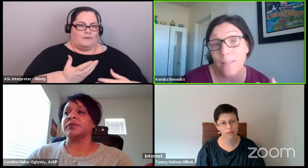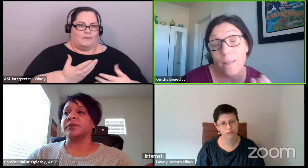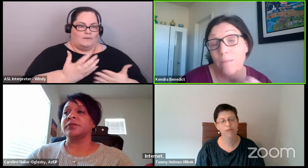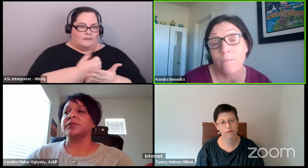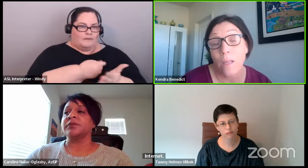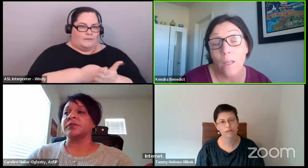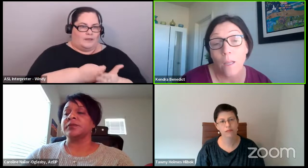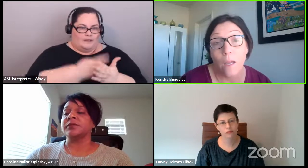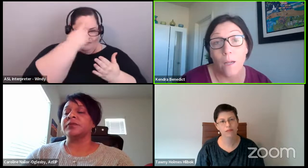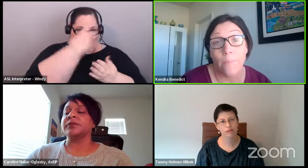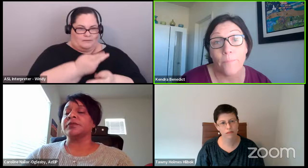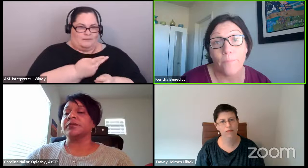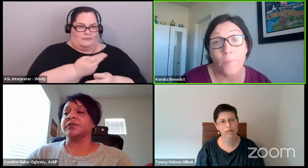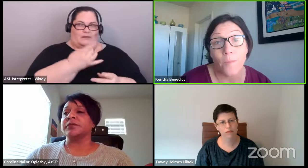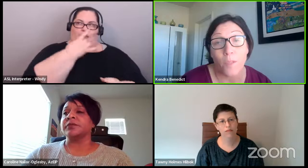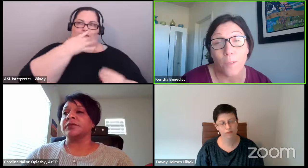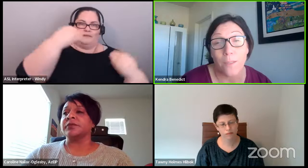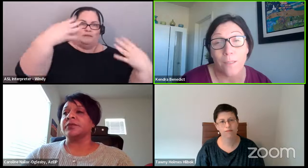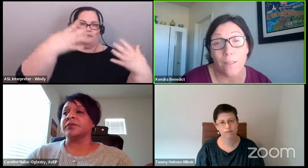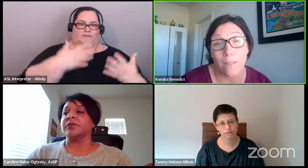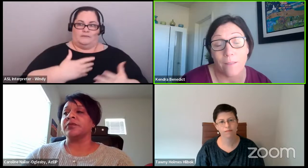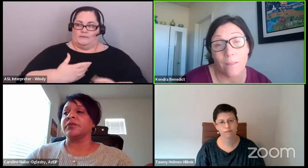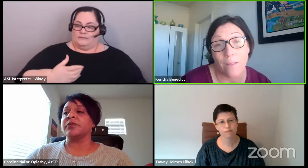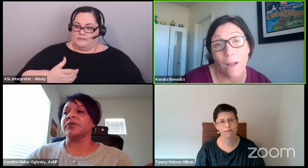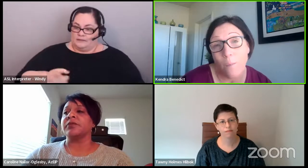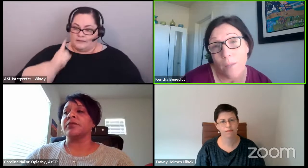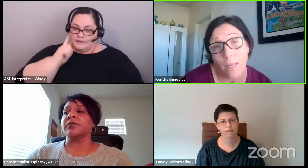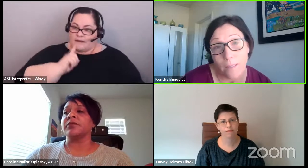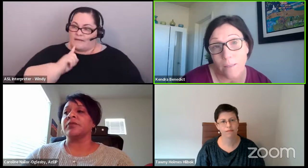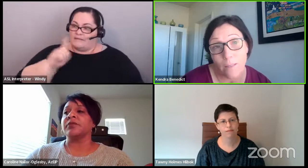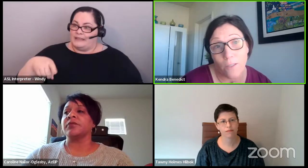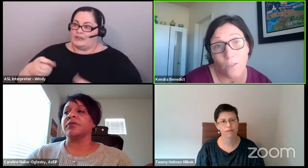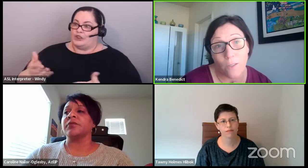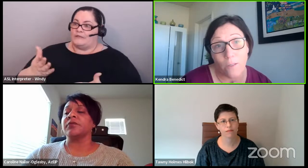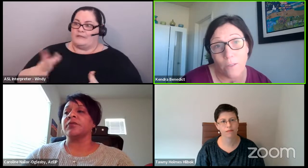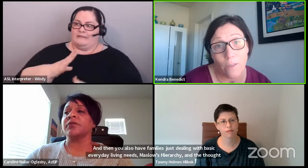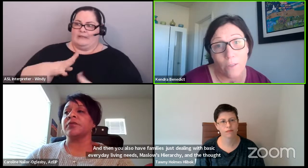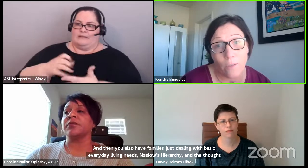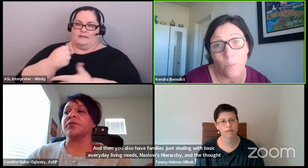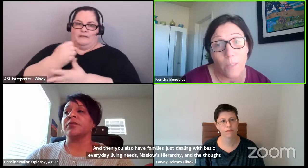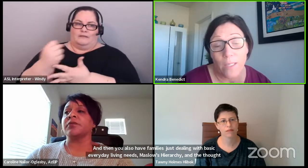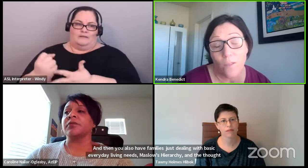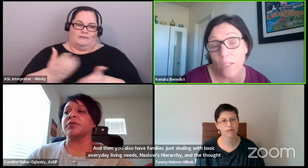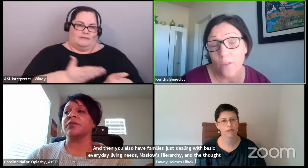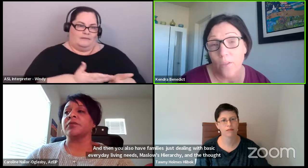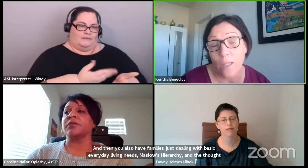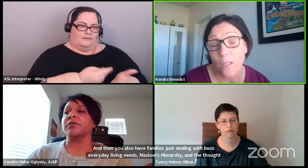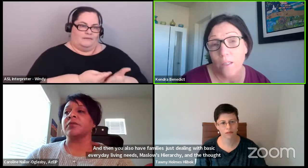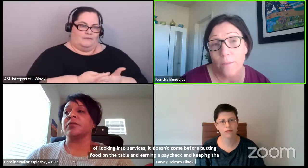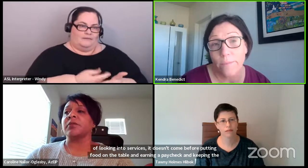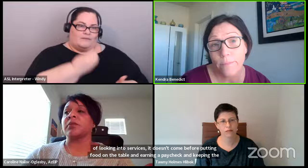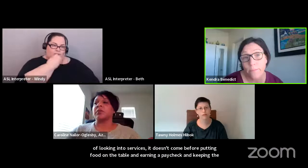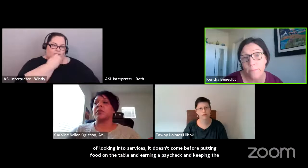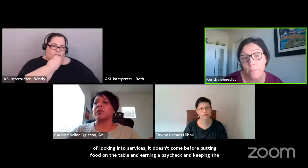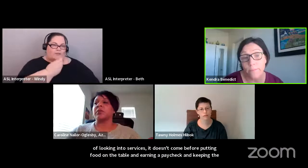keeping the lights on. So it's a complex issue. There's no simple answer, I don't